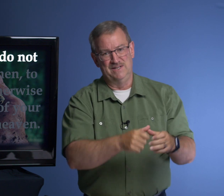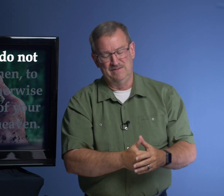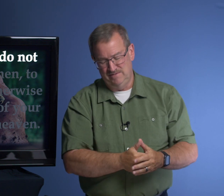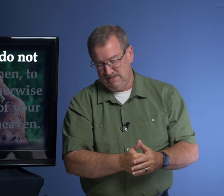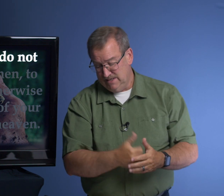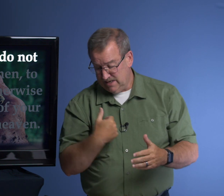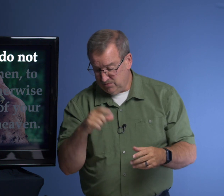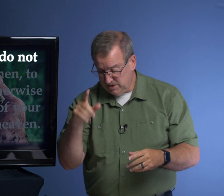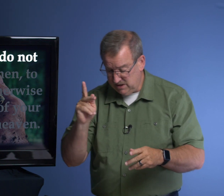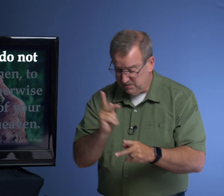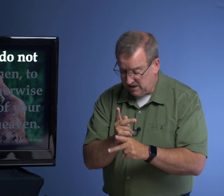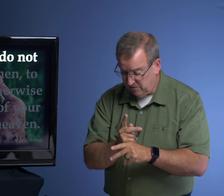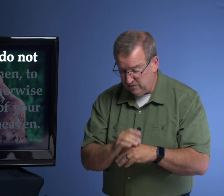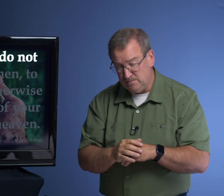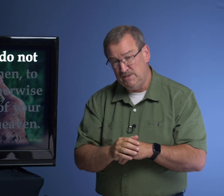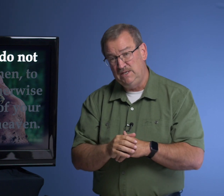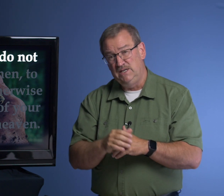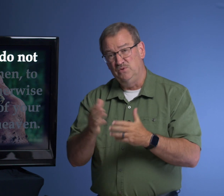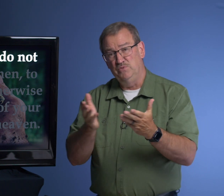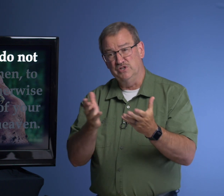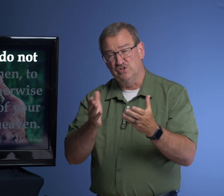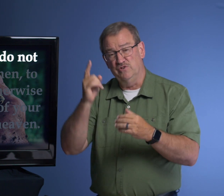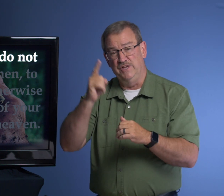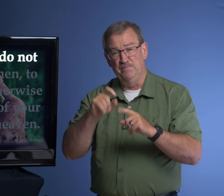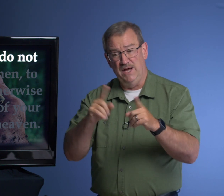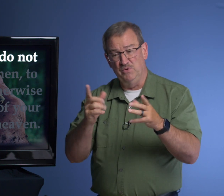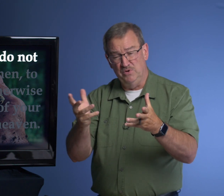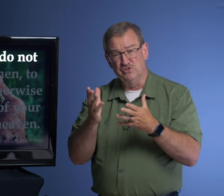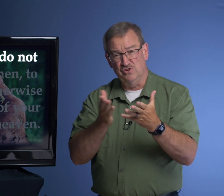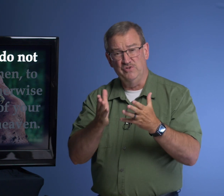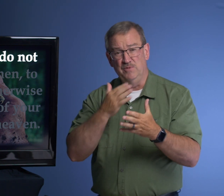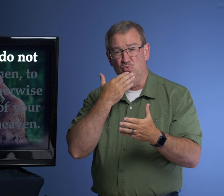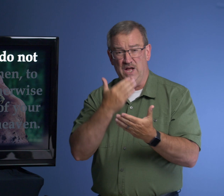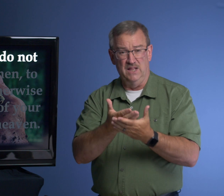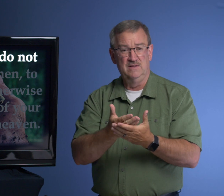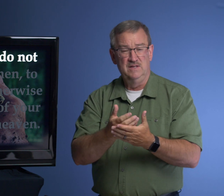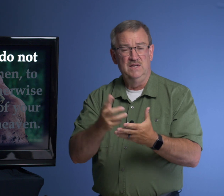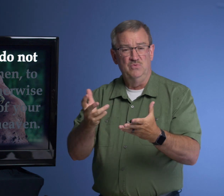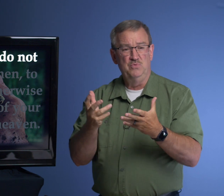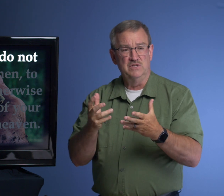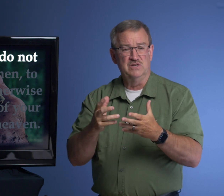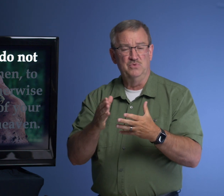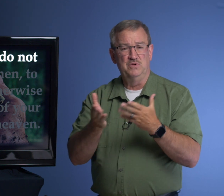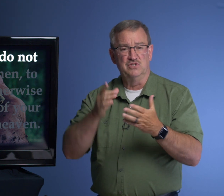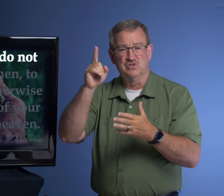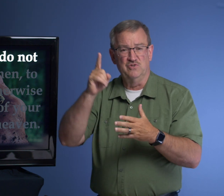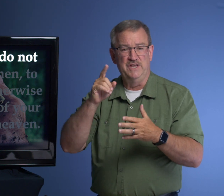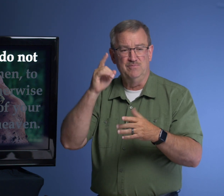give, and we need to be careful. We want to serve Him, but we want to serve Him well. We want to serve Him in